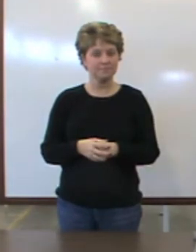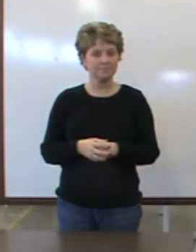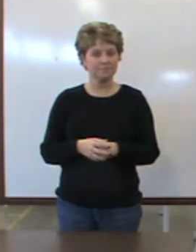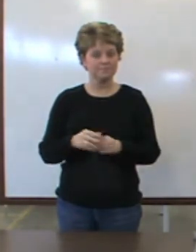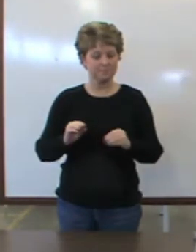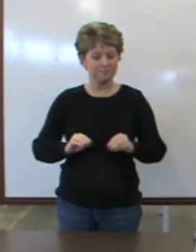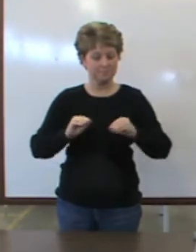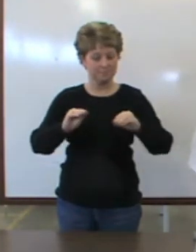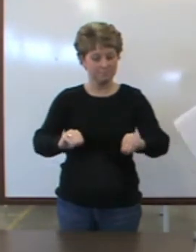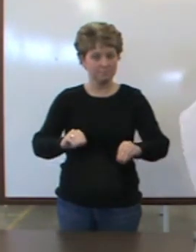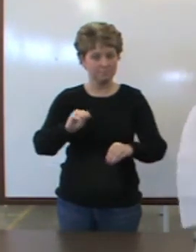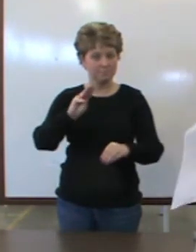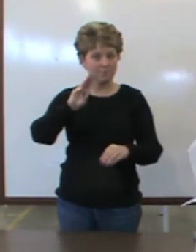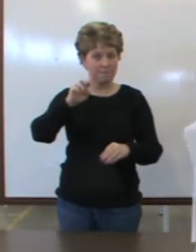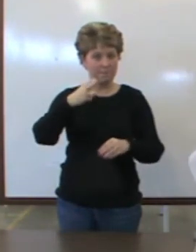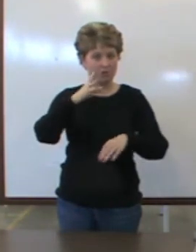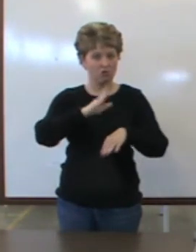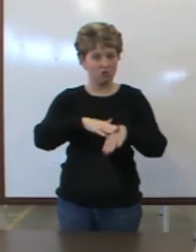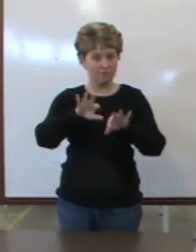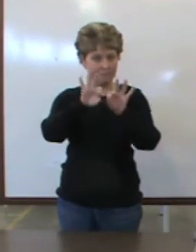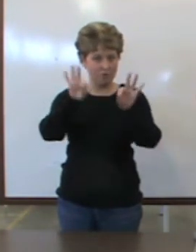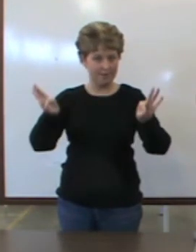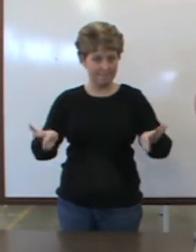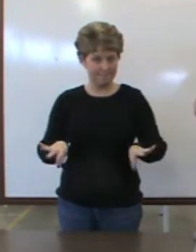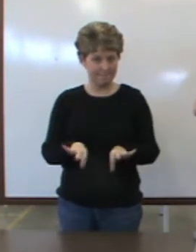lay your mesh on your frame.